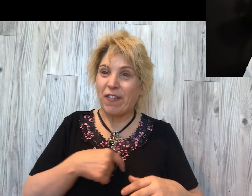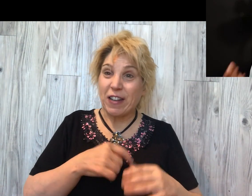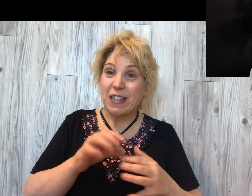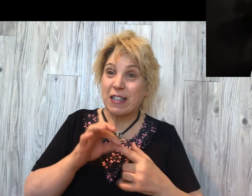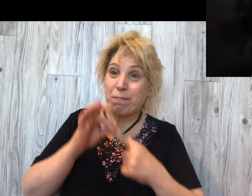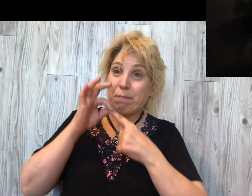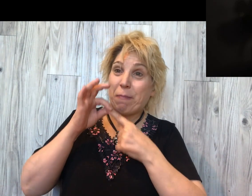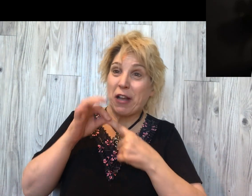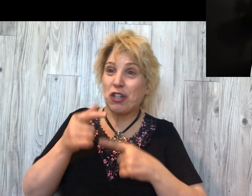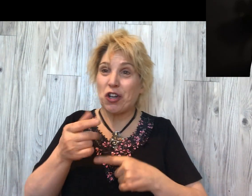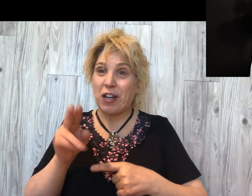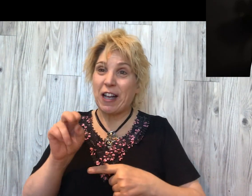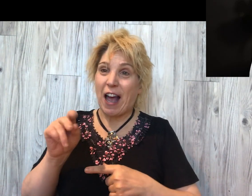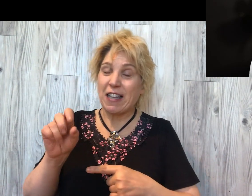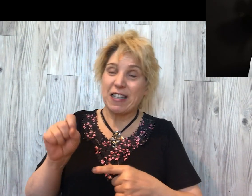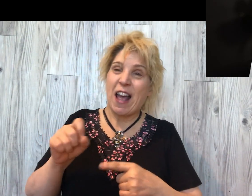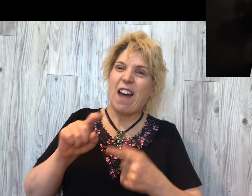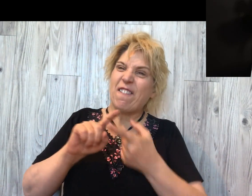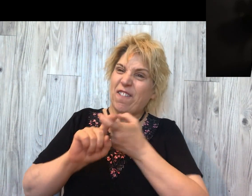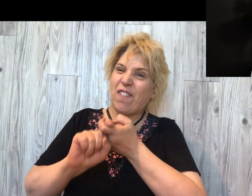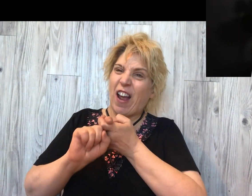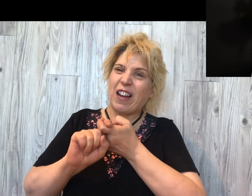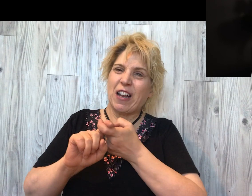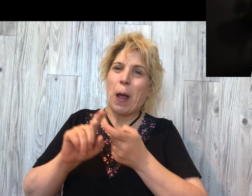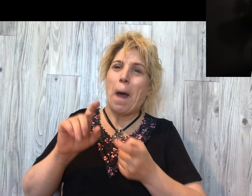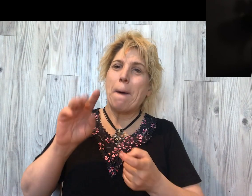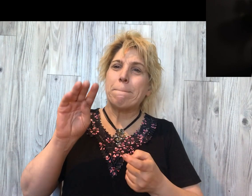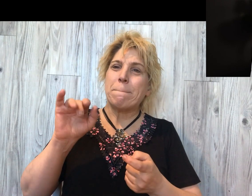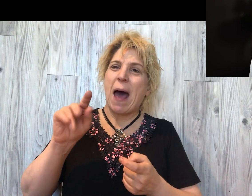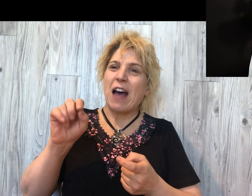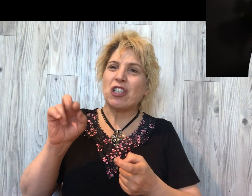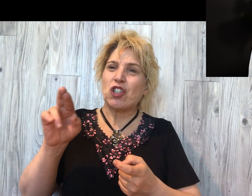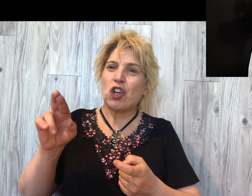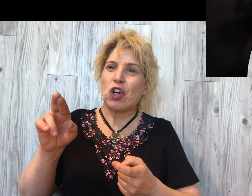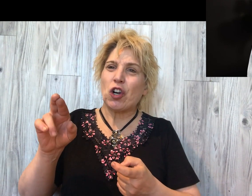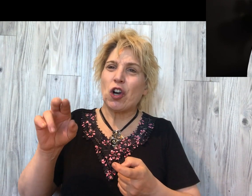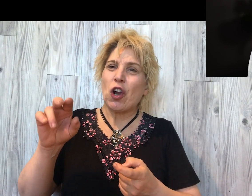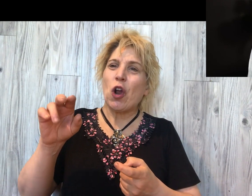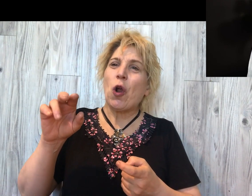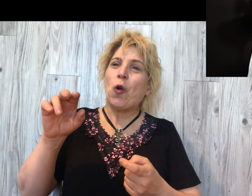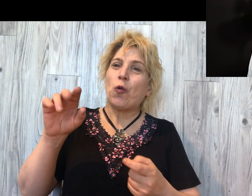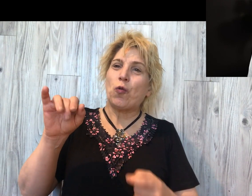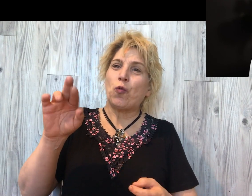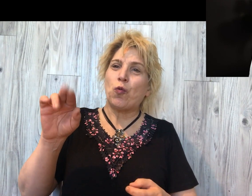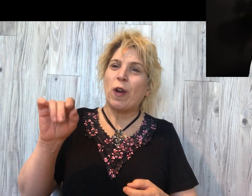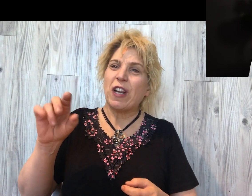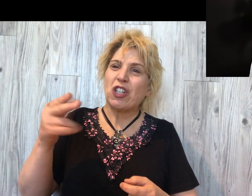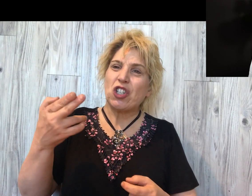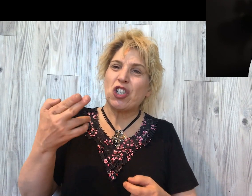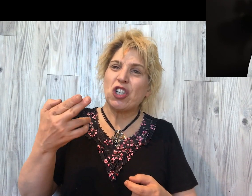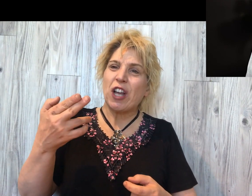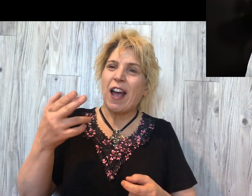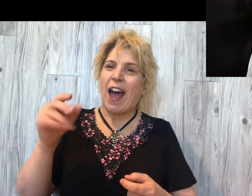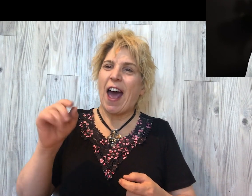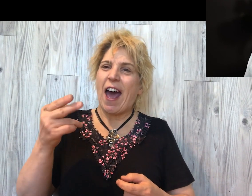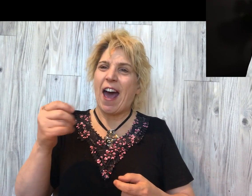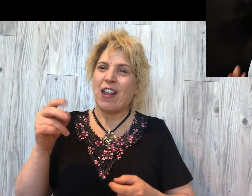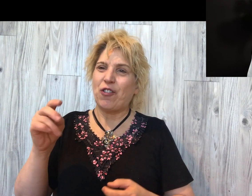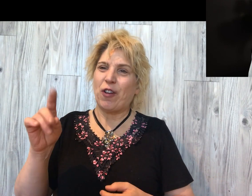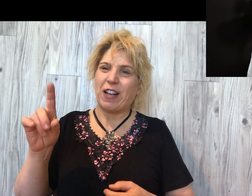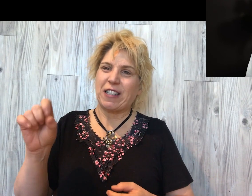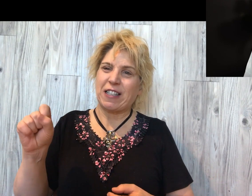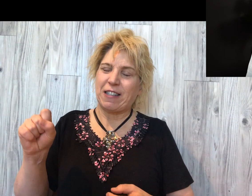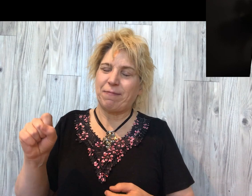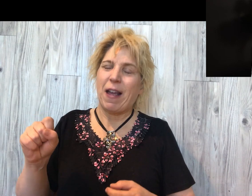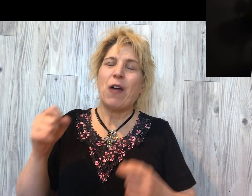have our special guest here with us and a very close friend, Pastor Rich Hendricks, joining us for the message today. And then